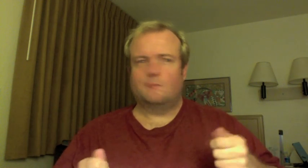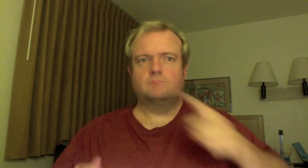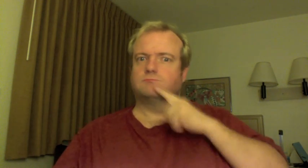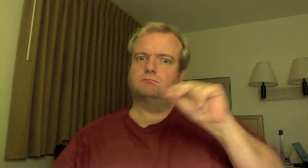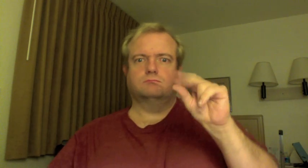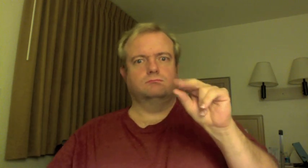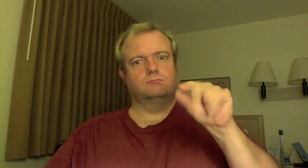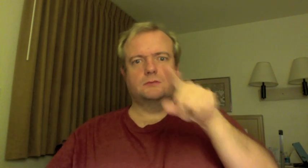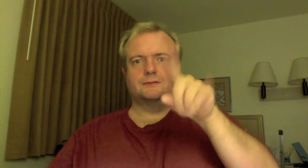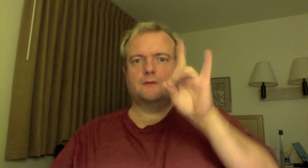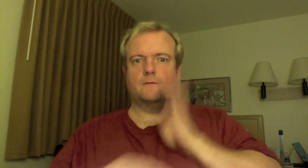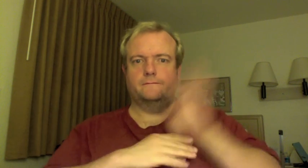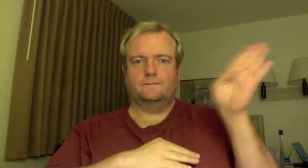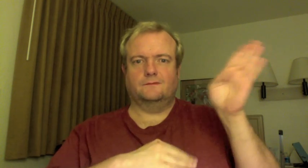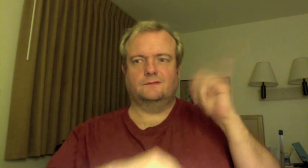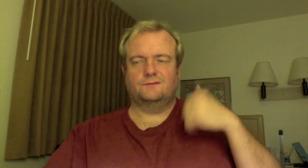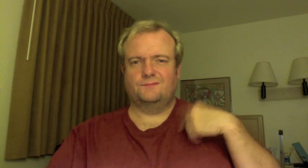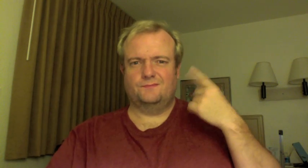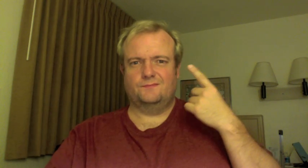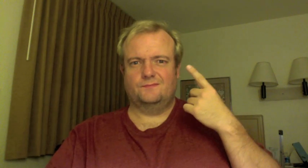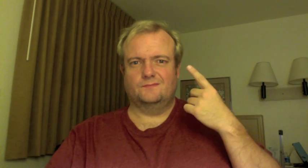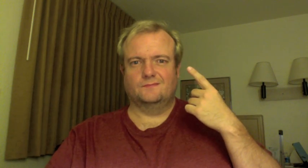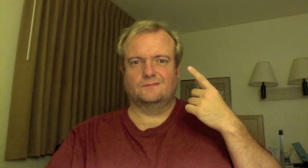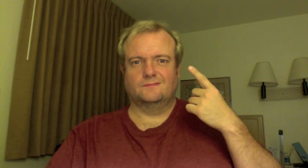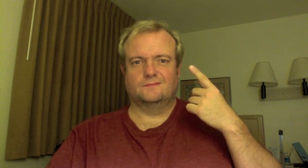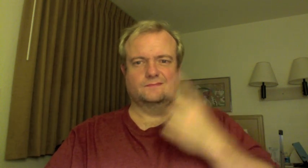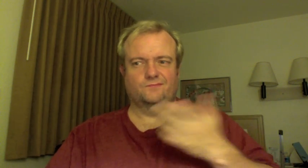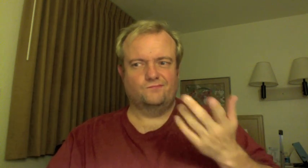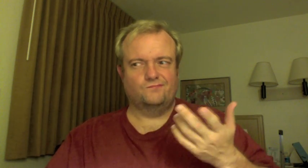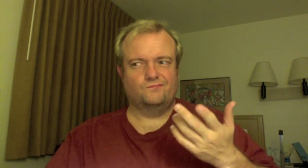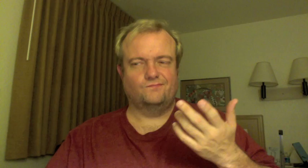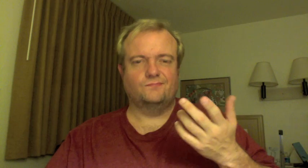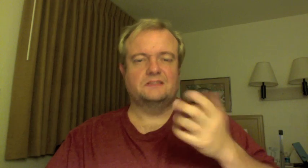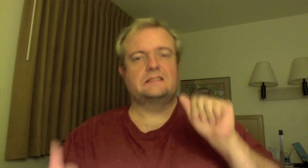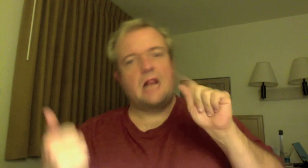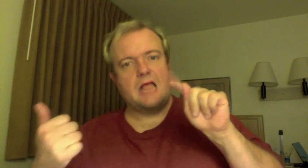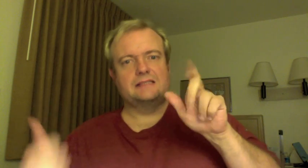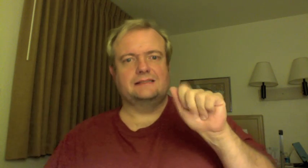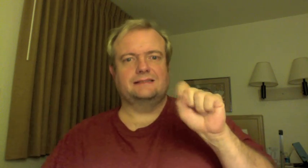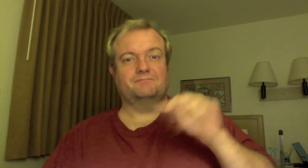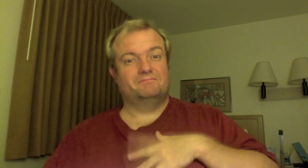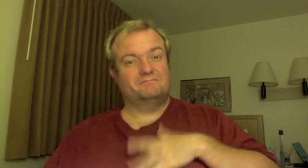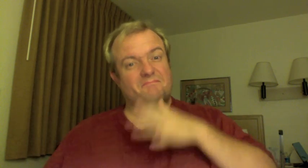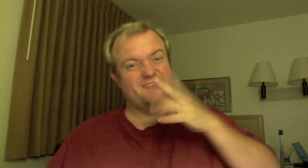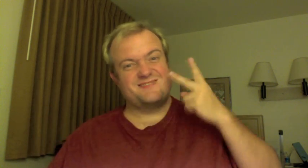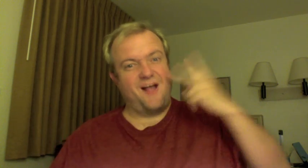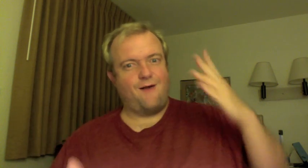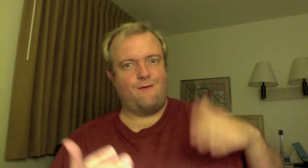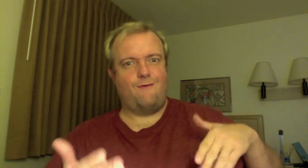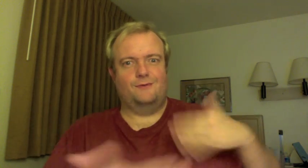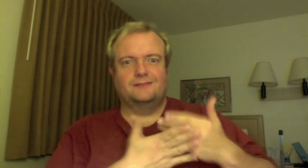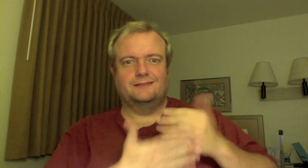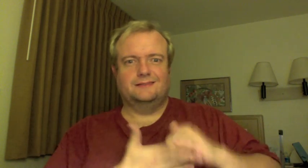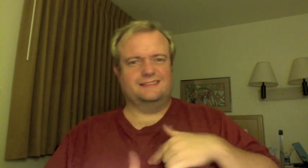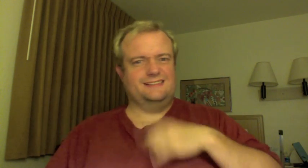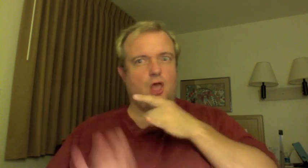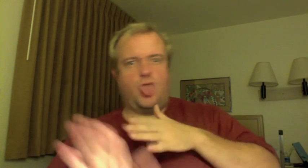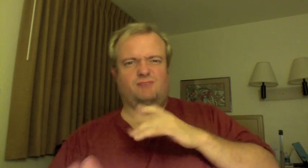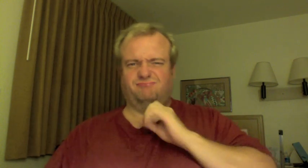The fatal collapse shocks the engineering profession, but it hits home even harder in Beijing. The terminal roof